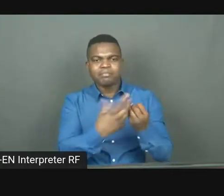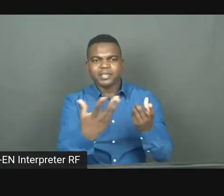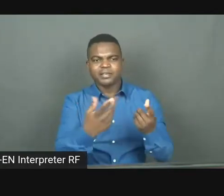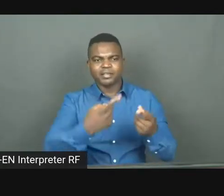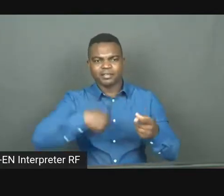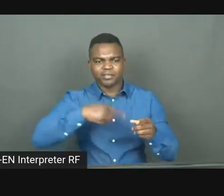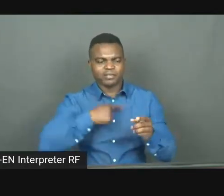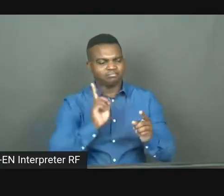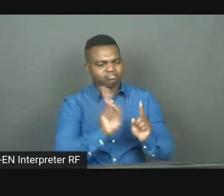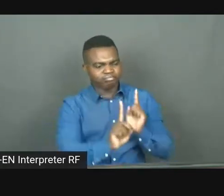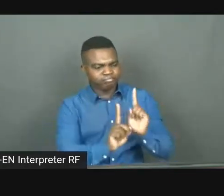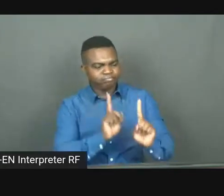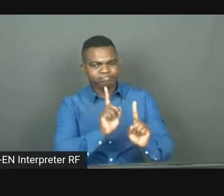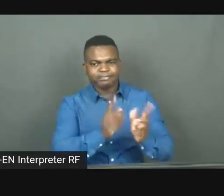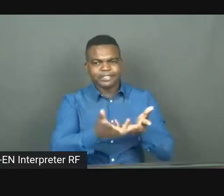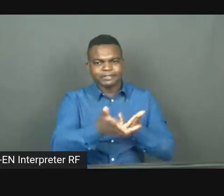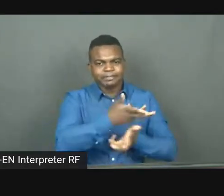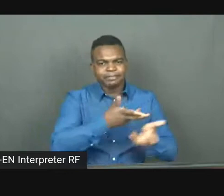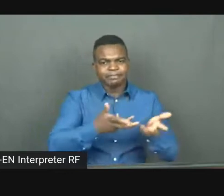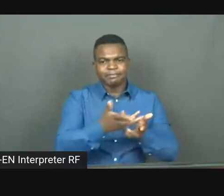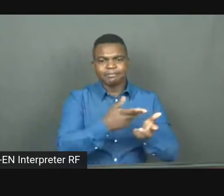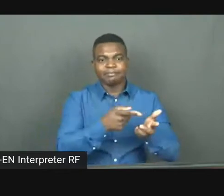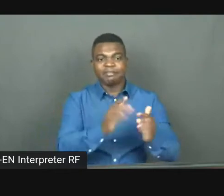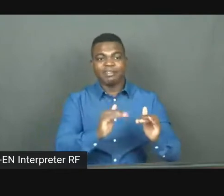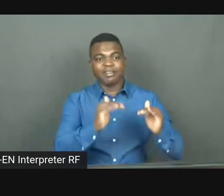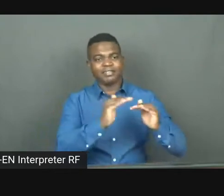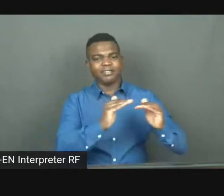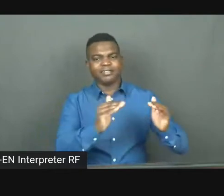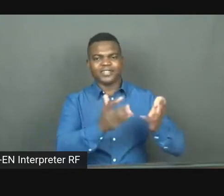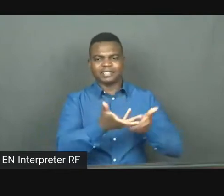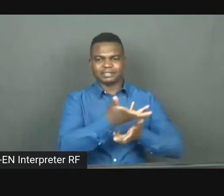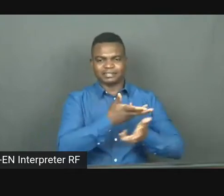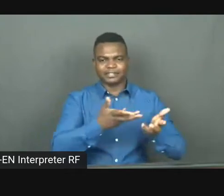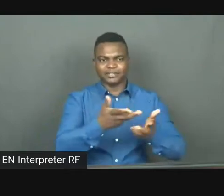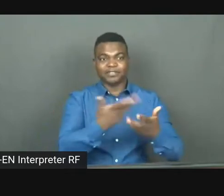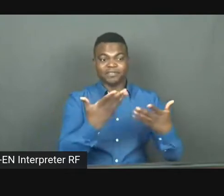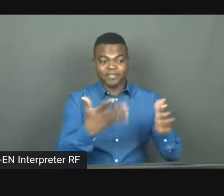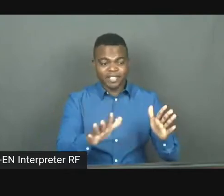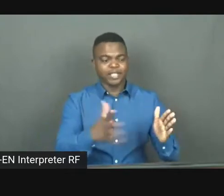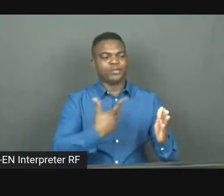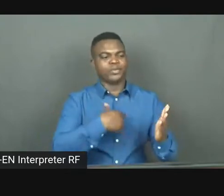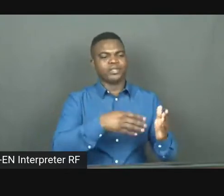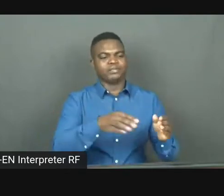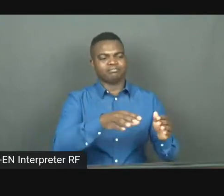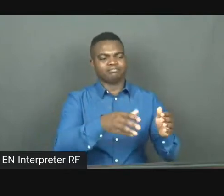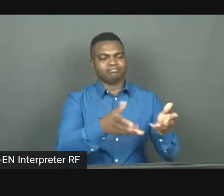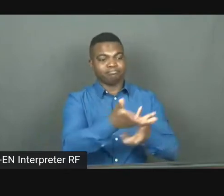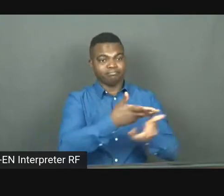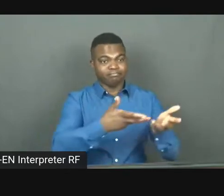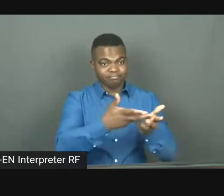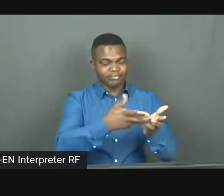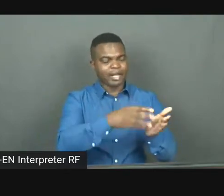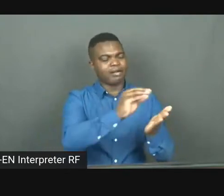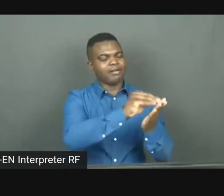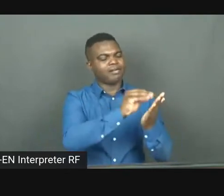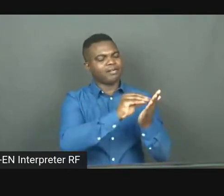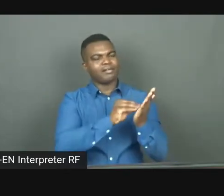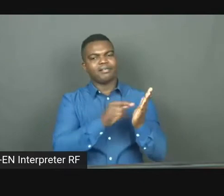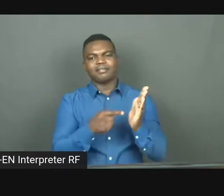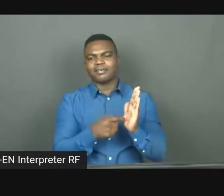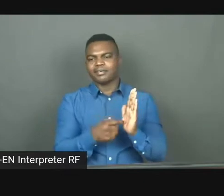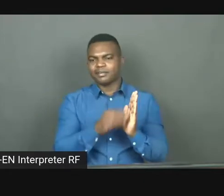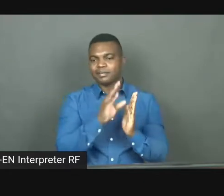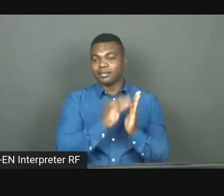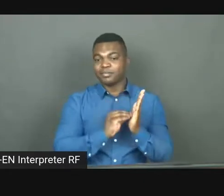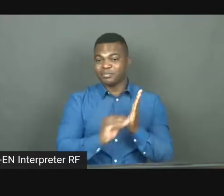work, how to shrink needs by doing preventative action, and